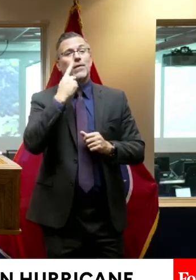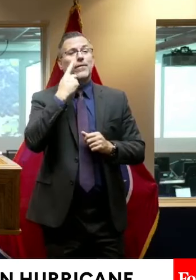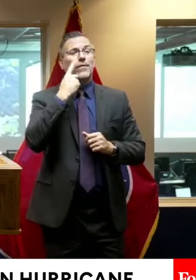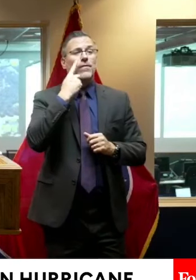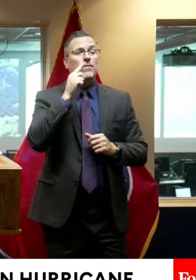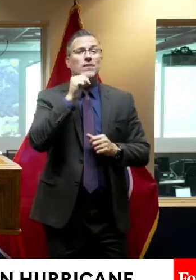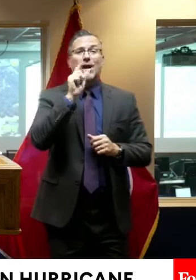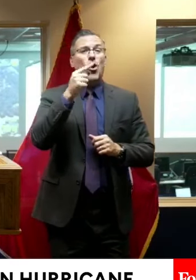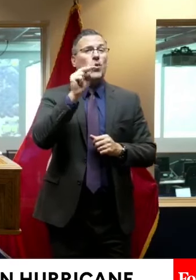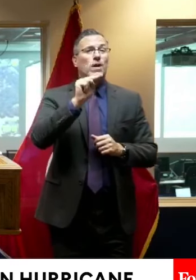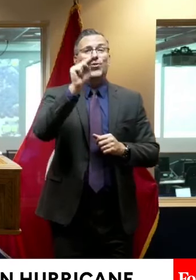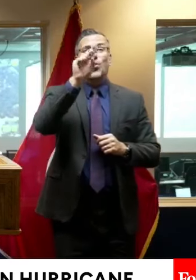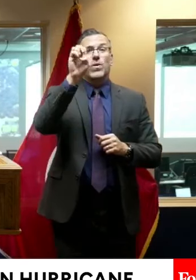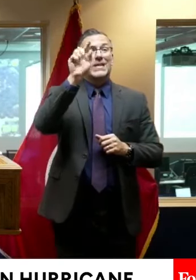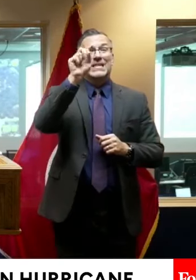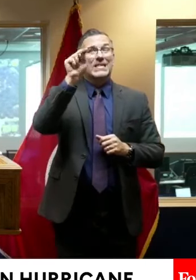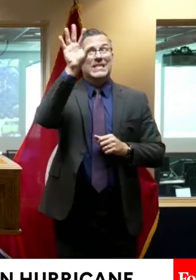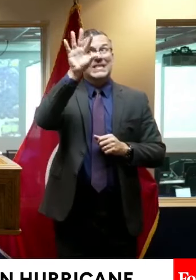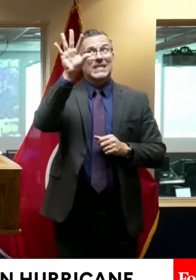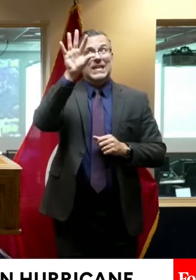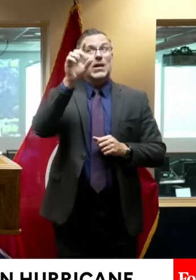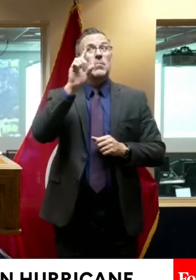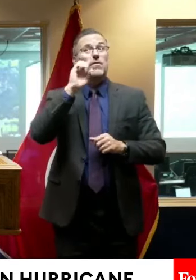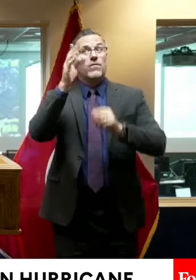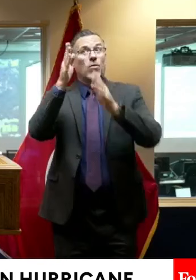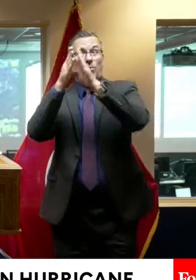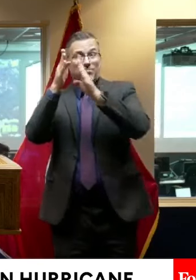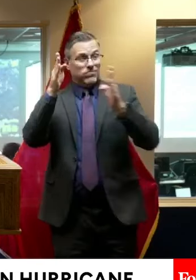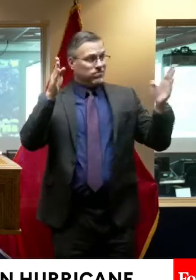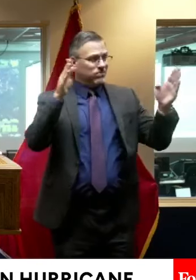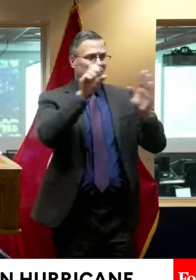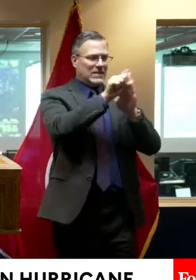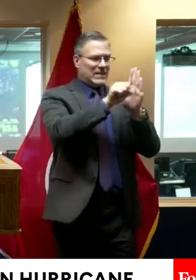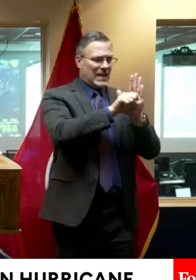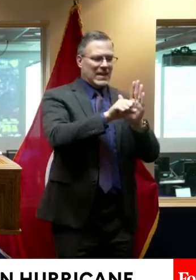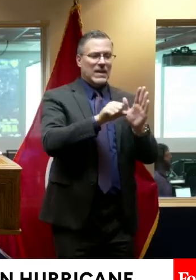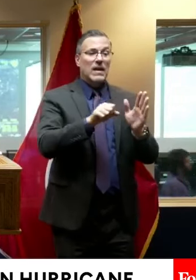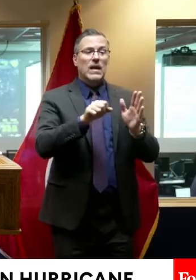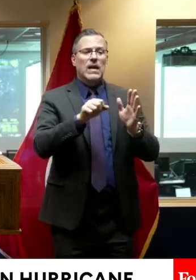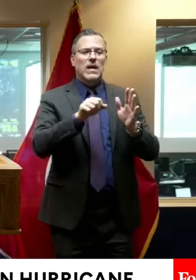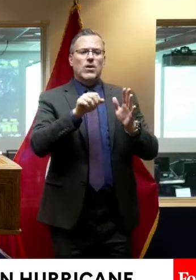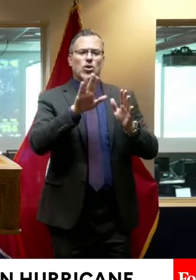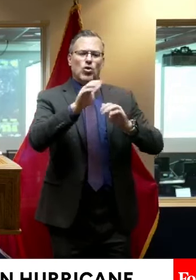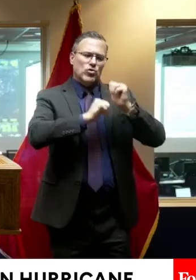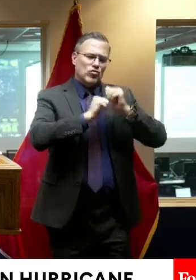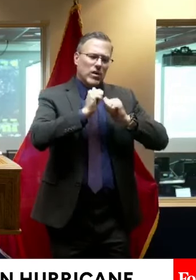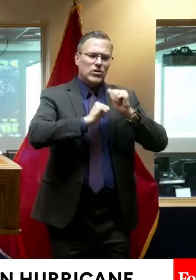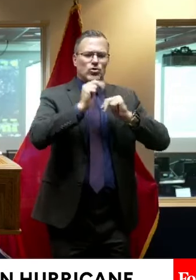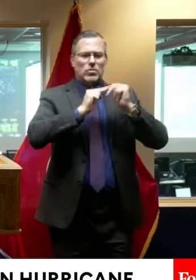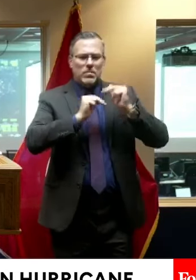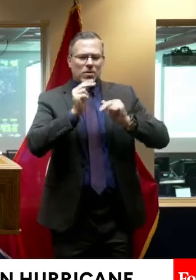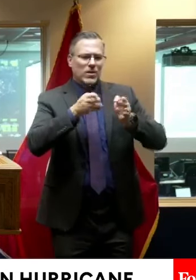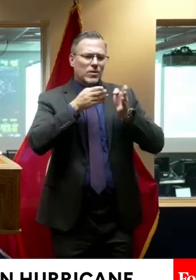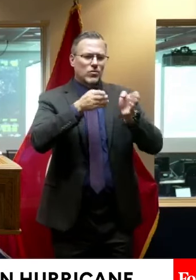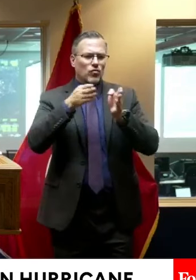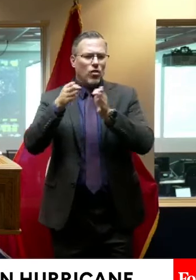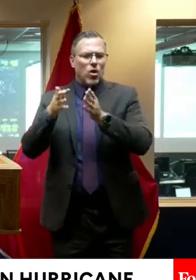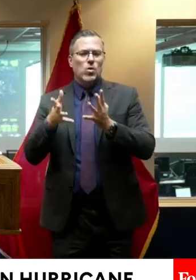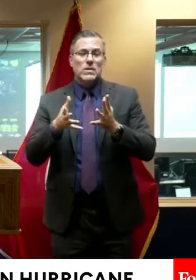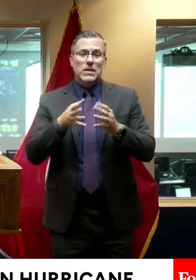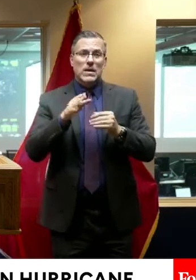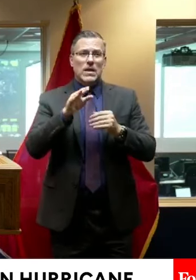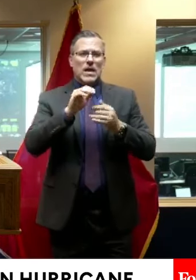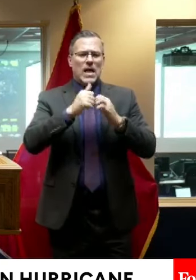just in Northeast Tennessee, but across our state, how could that affect your desire to launch new